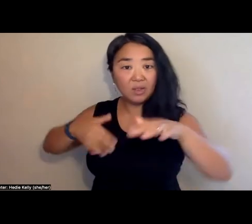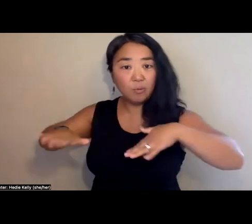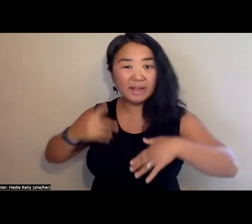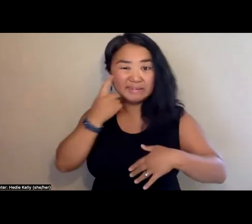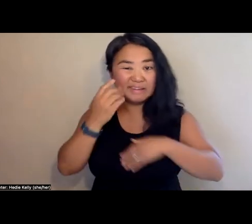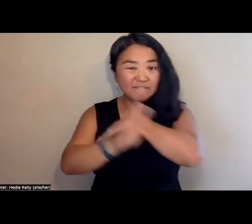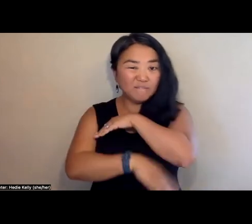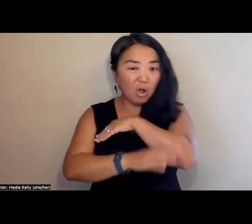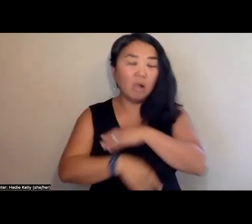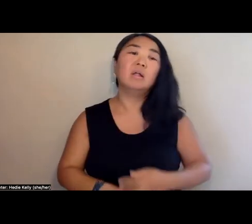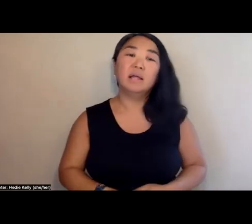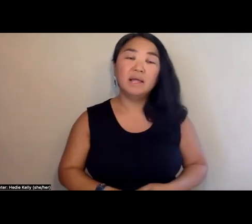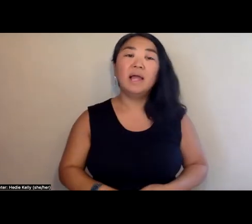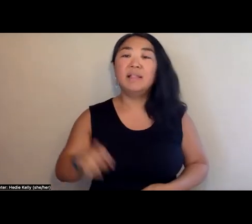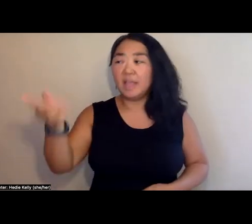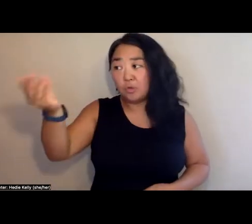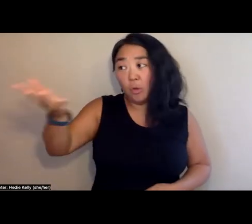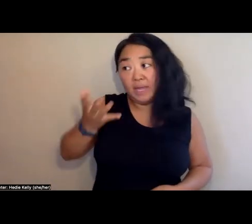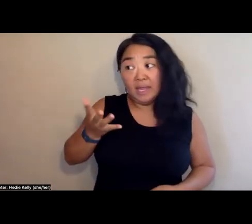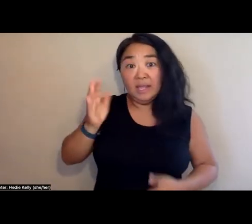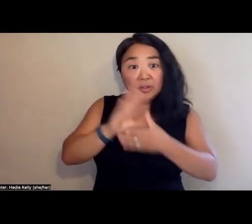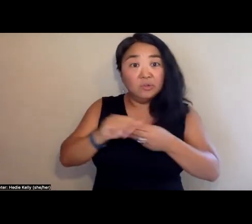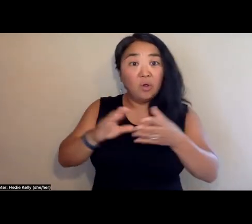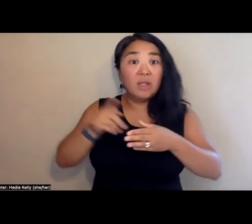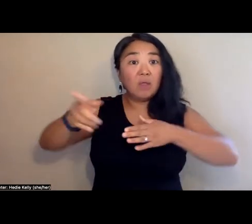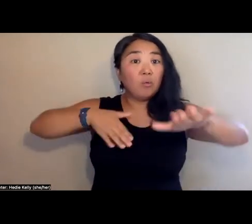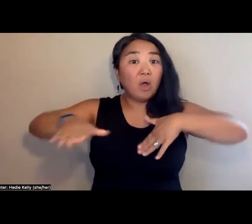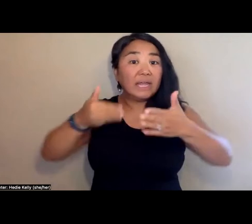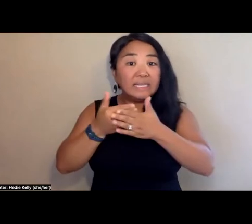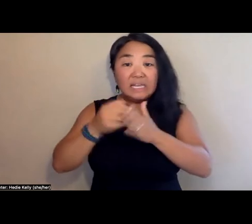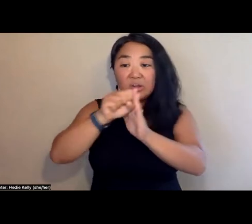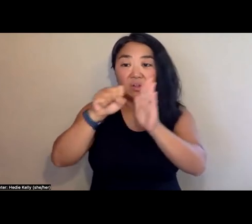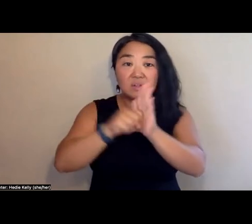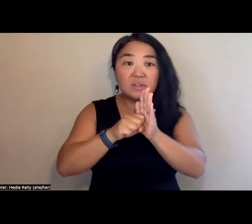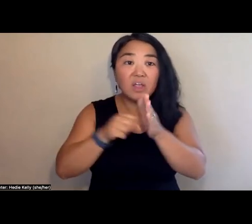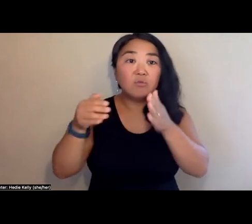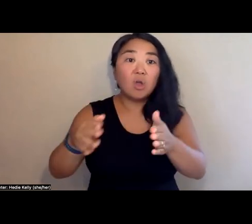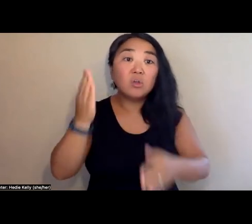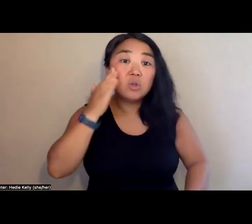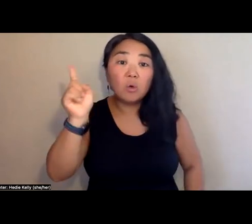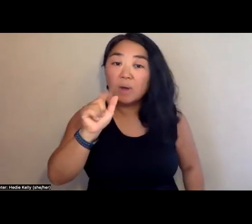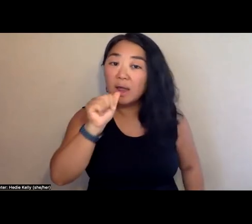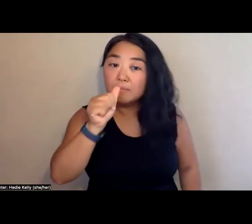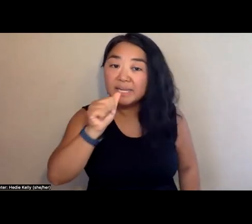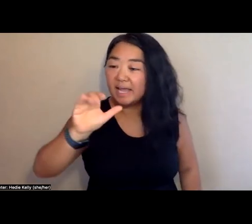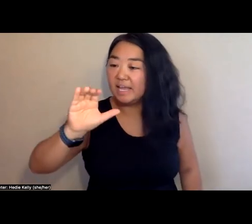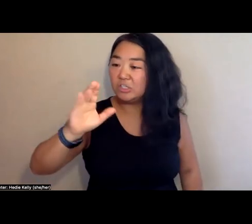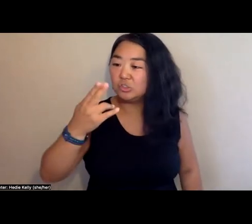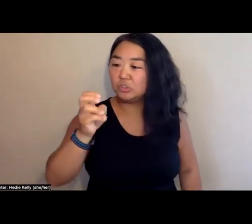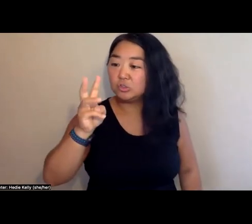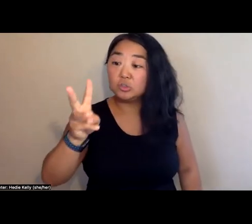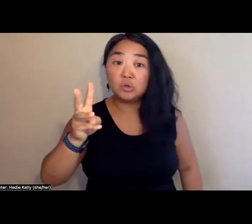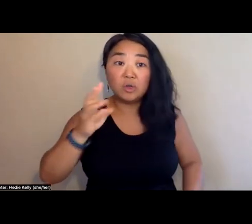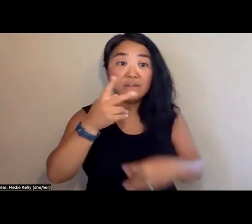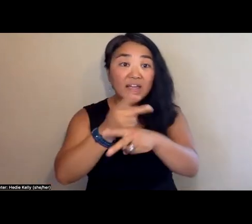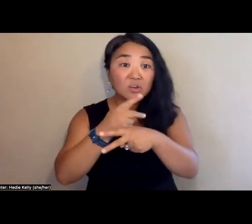up into me and told me the story that they were walking along State Road where the Peanut Chew Factory is. And I've walked by the Peanut Chew